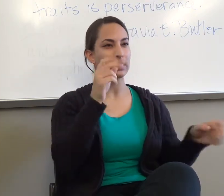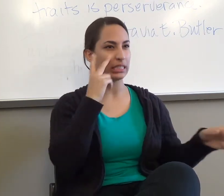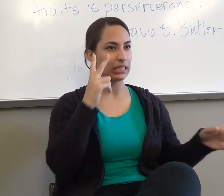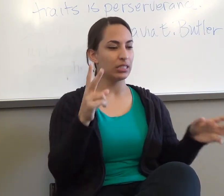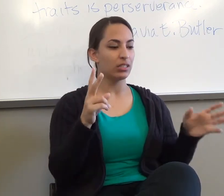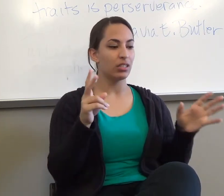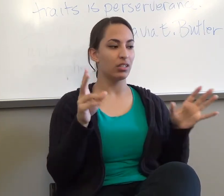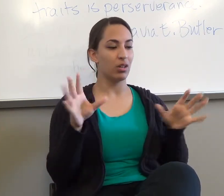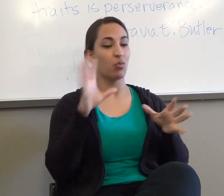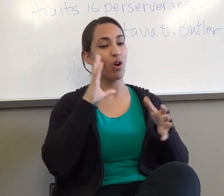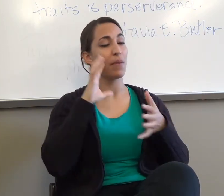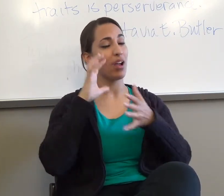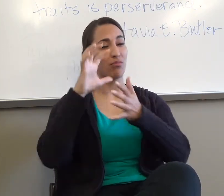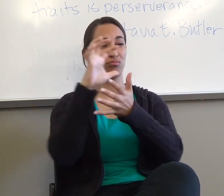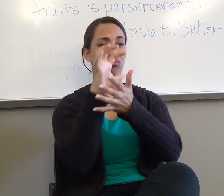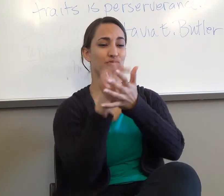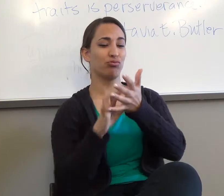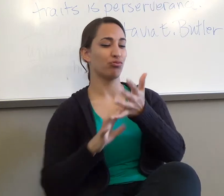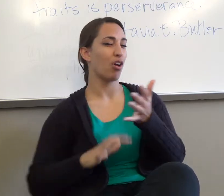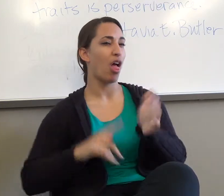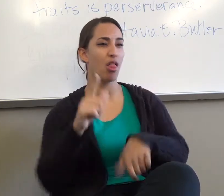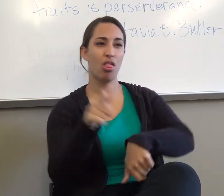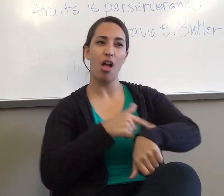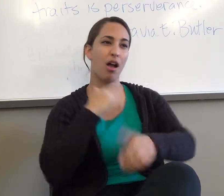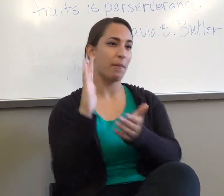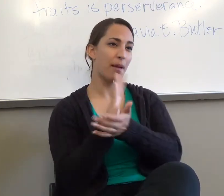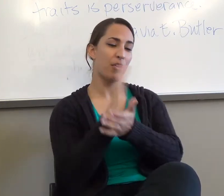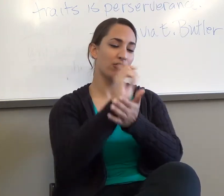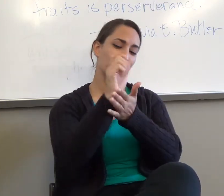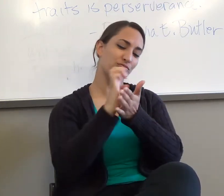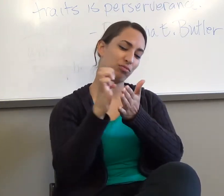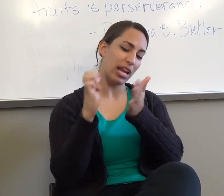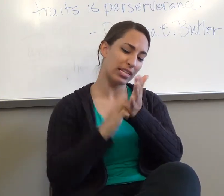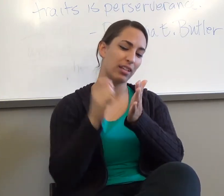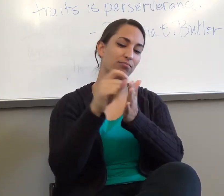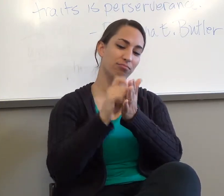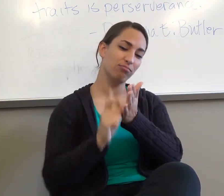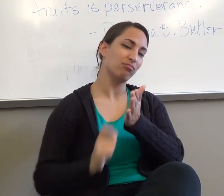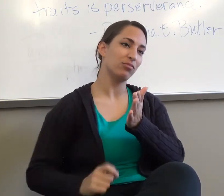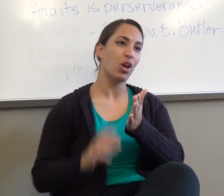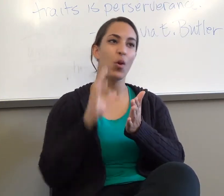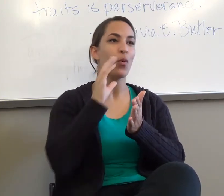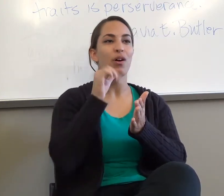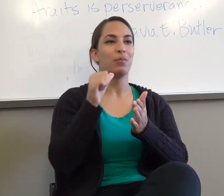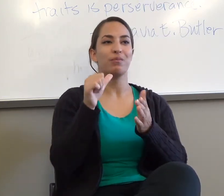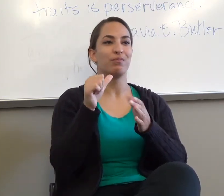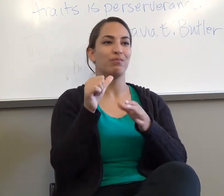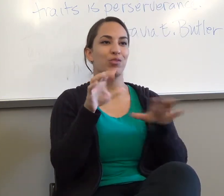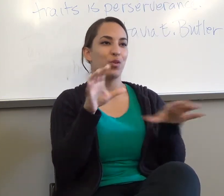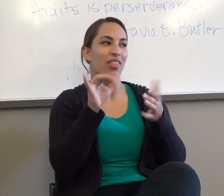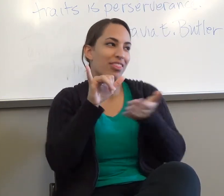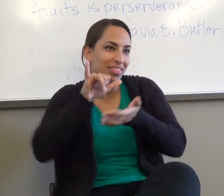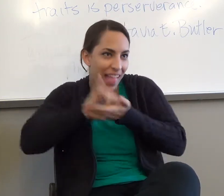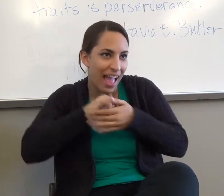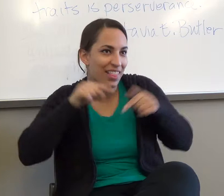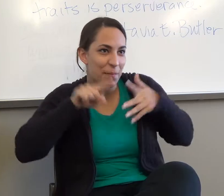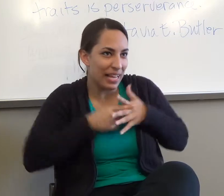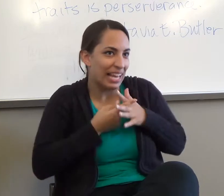long paper. This is not going to be a paper you're going to do at least at the beginning in this class. But the trick with that is it could be